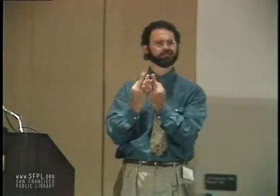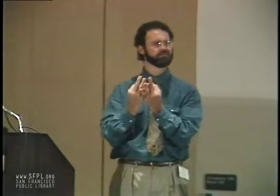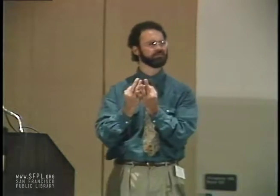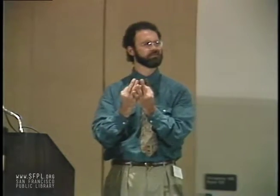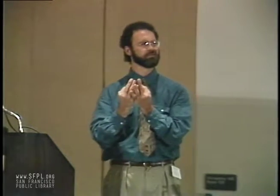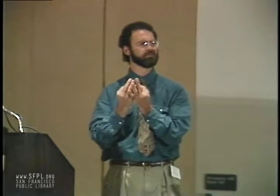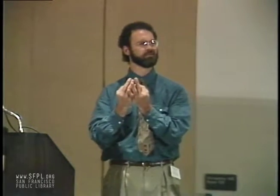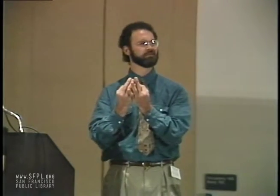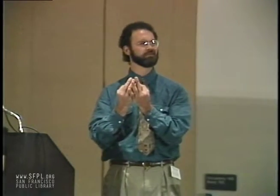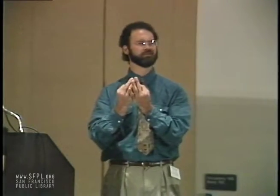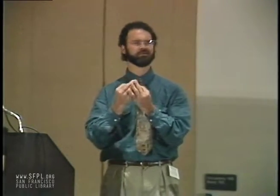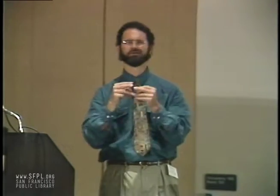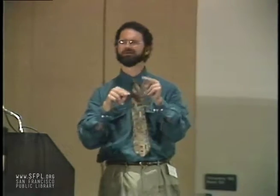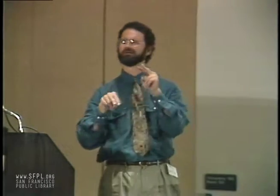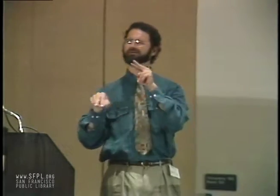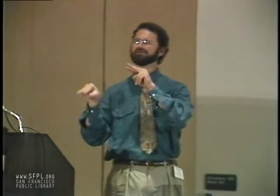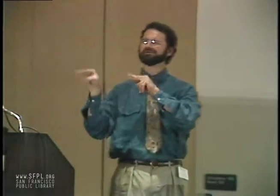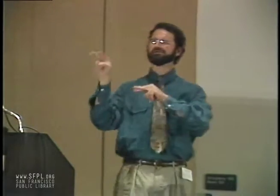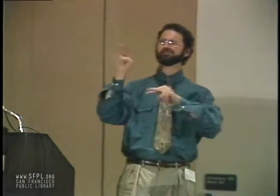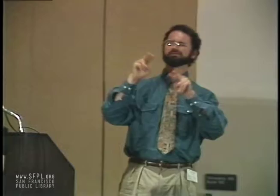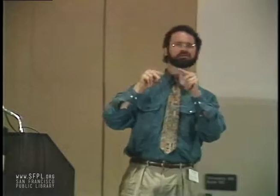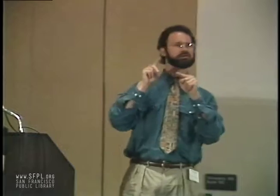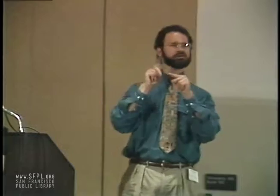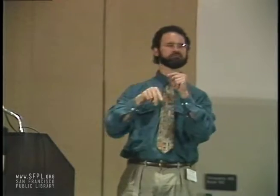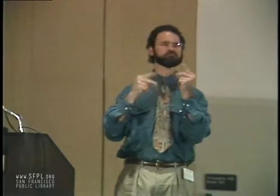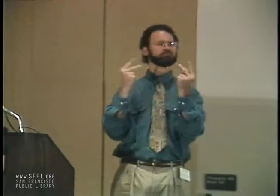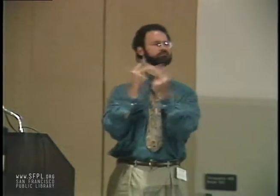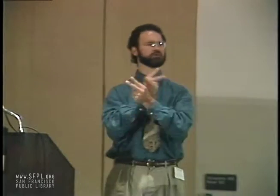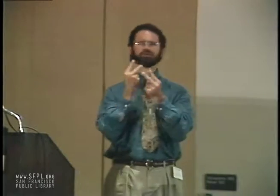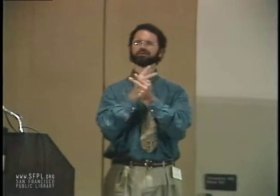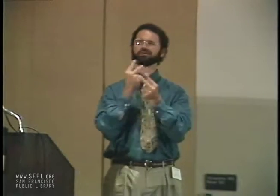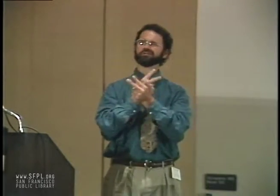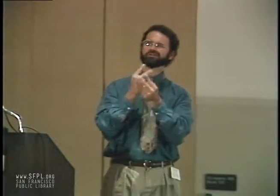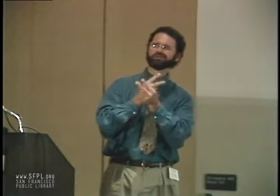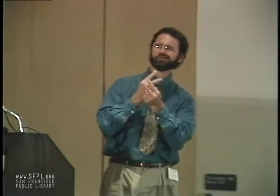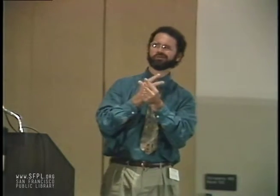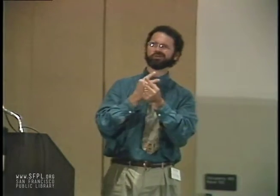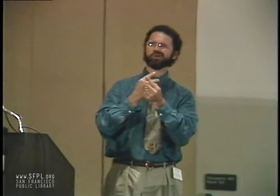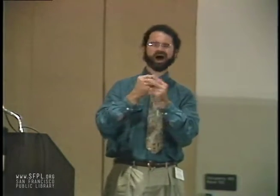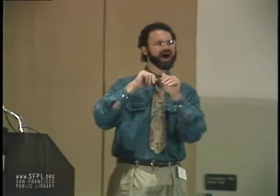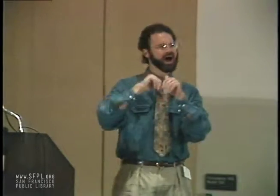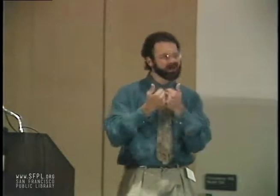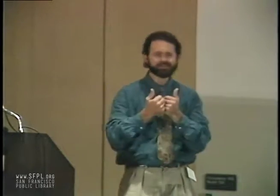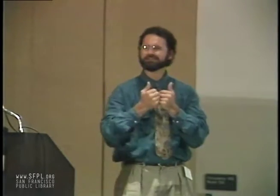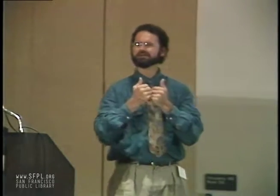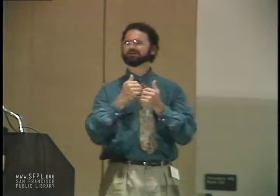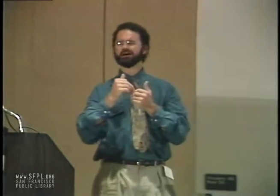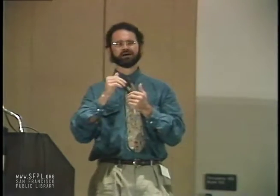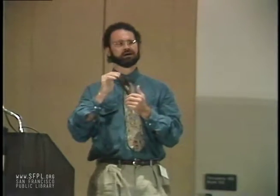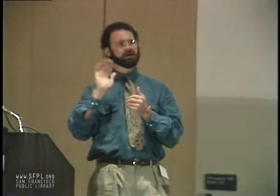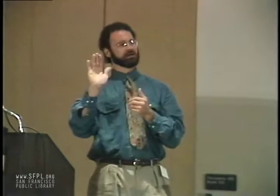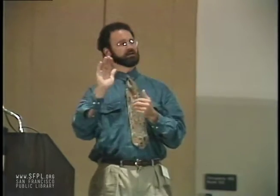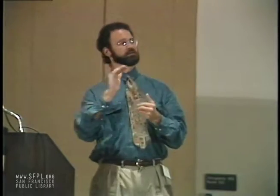of sync with his family. As he looked around, he couldn't quite figure out,